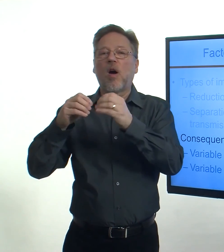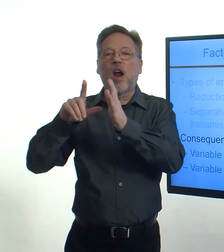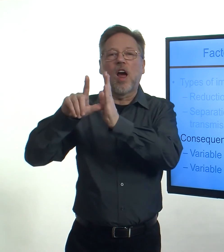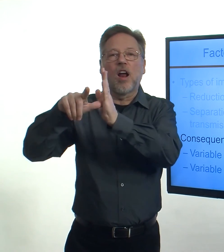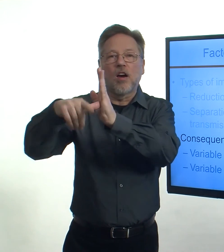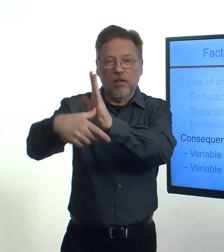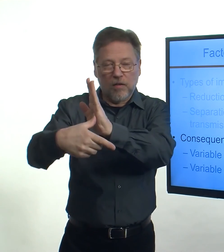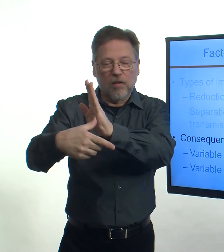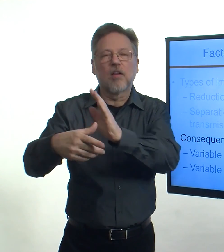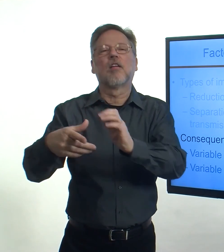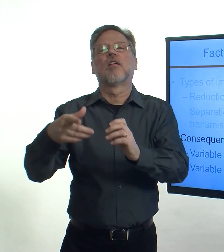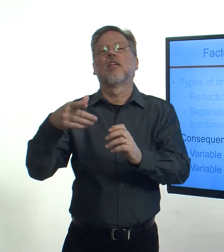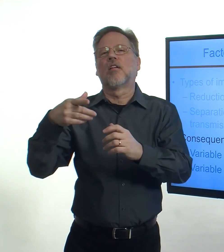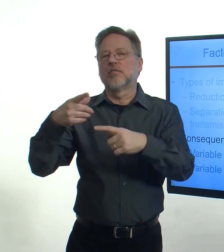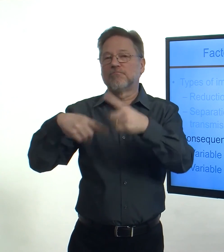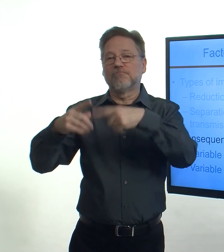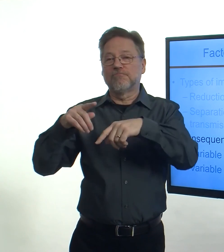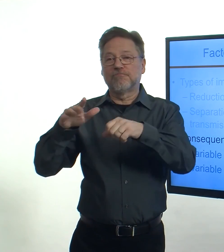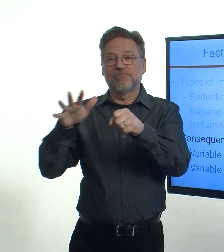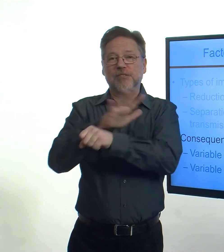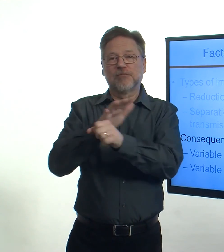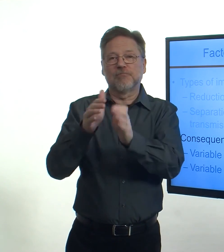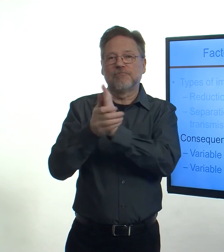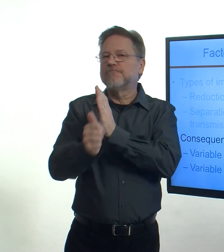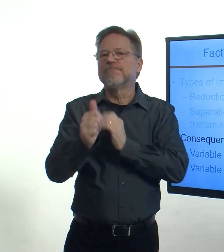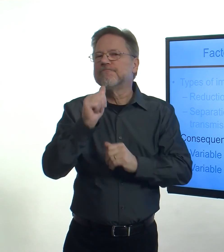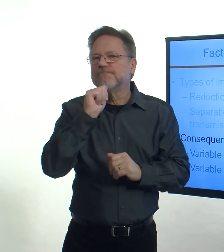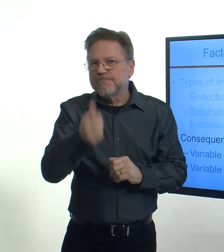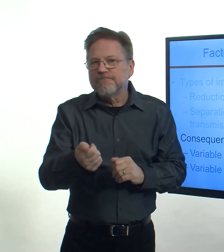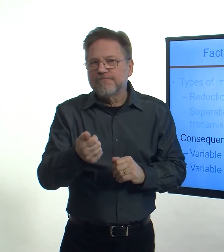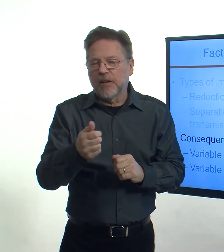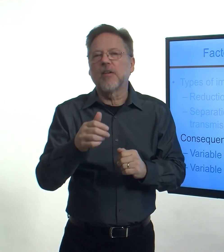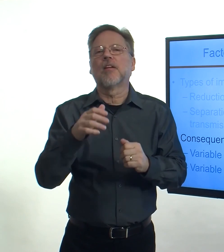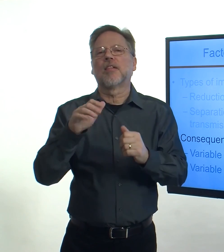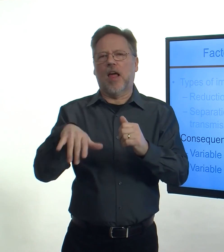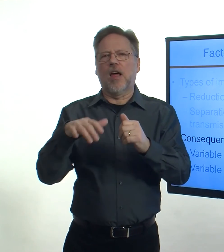The older a person is, the less likely that they will achieve complete mastery